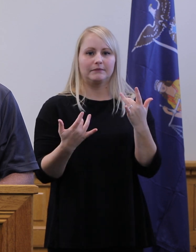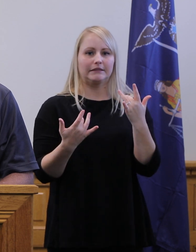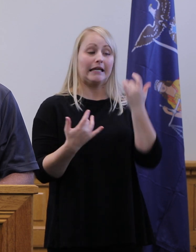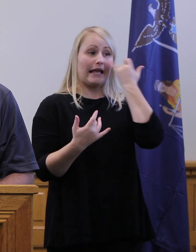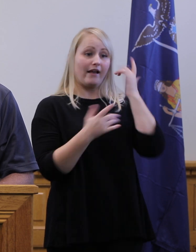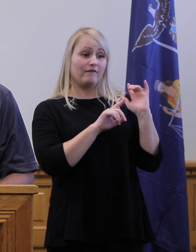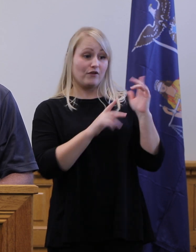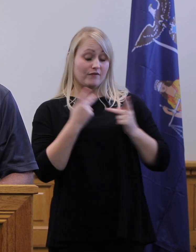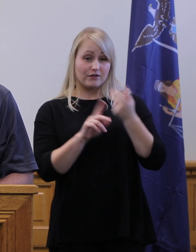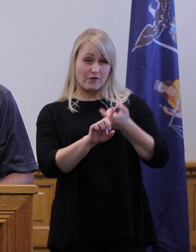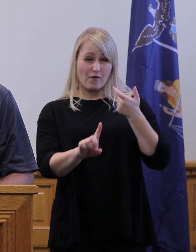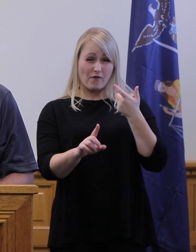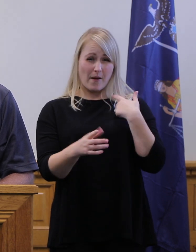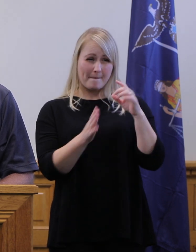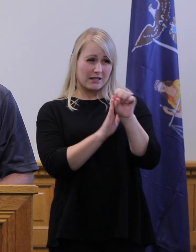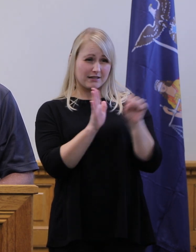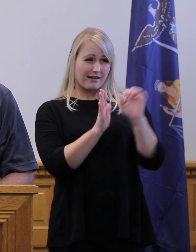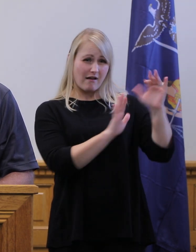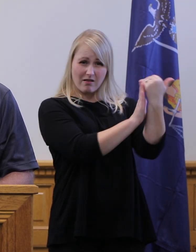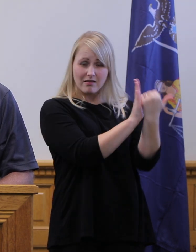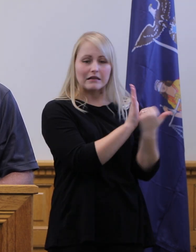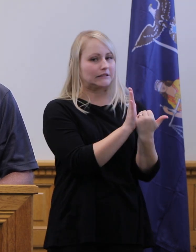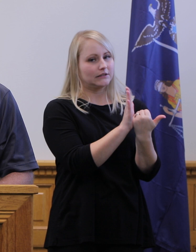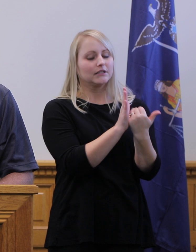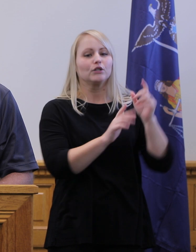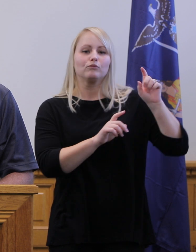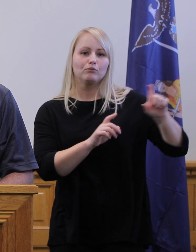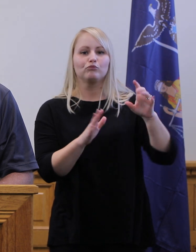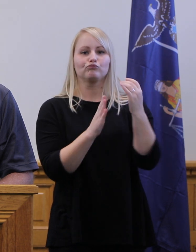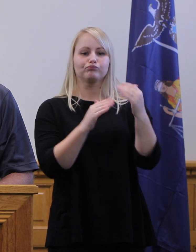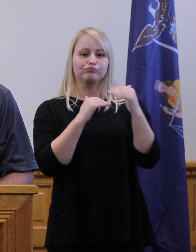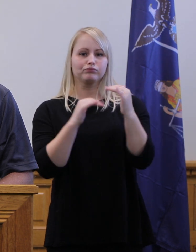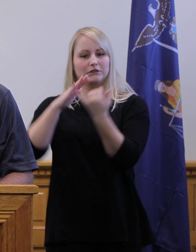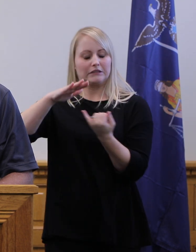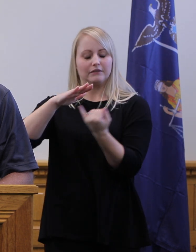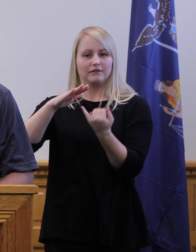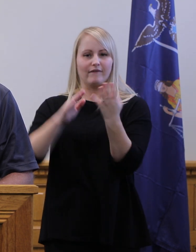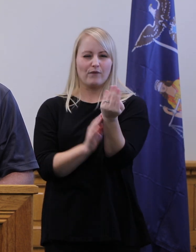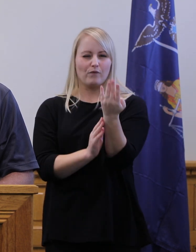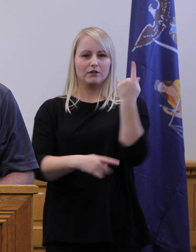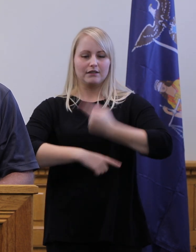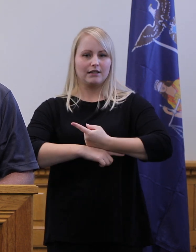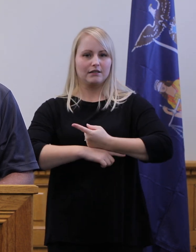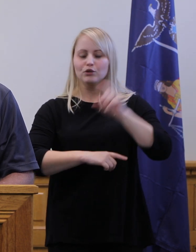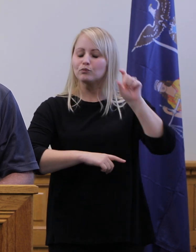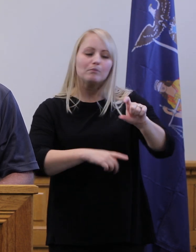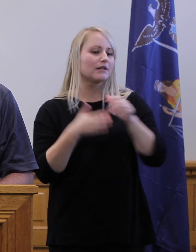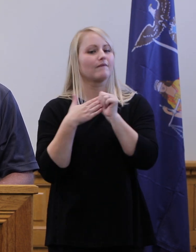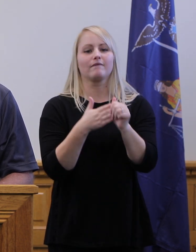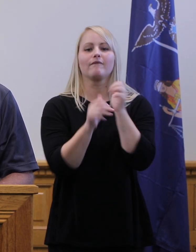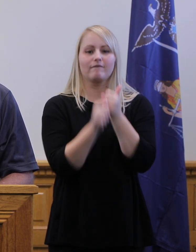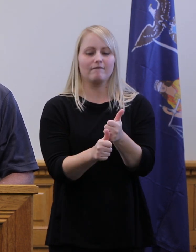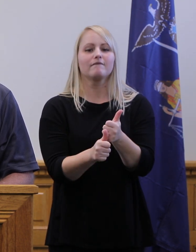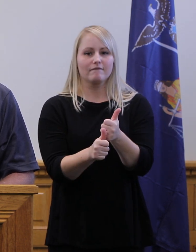are required to quarantine for 14 days. All businesses should be following the New York State guidance. This is the only way we're going